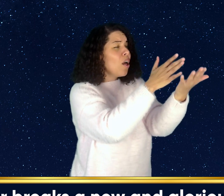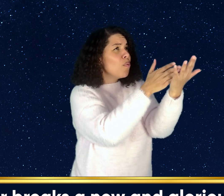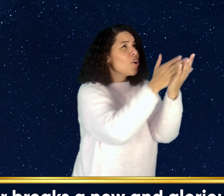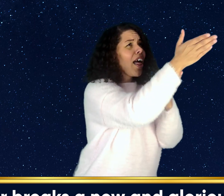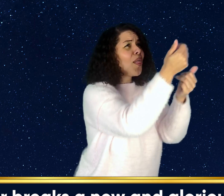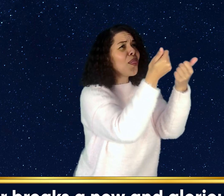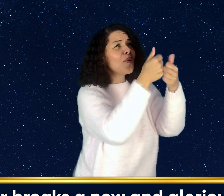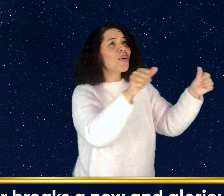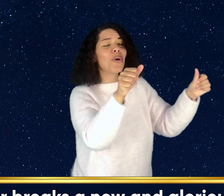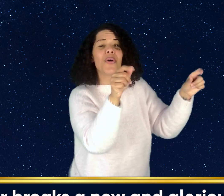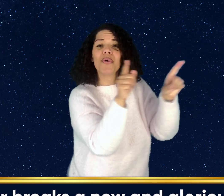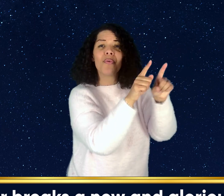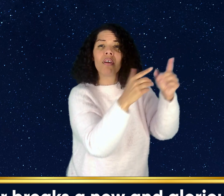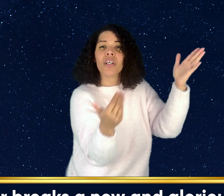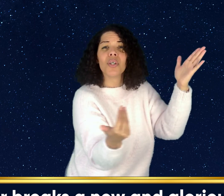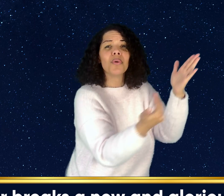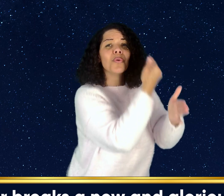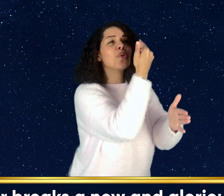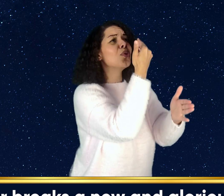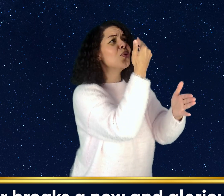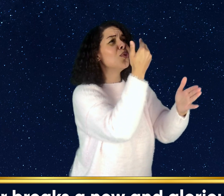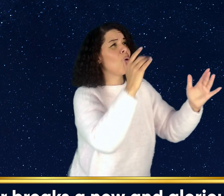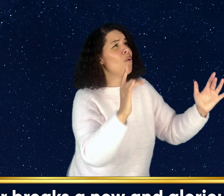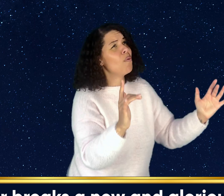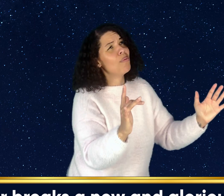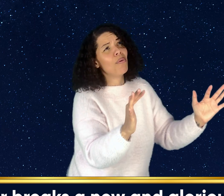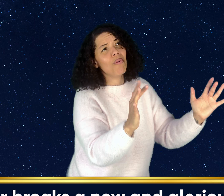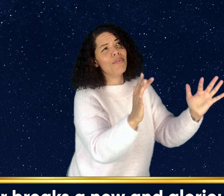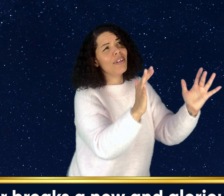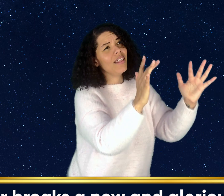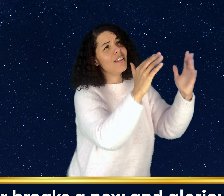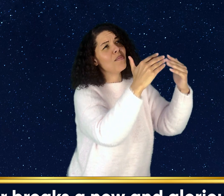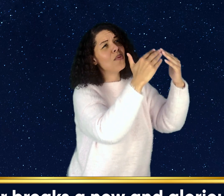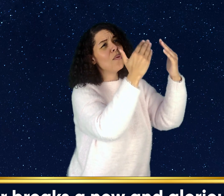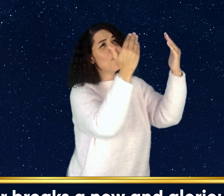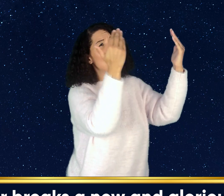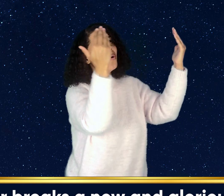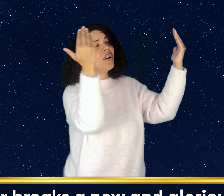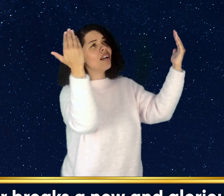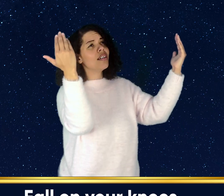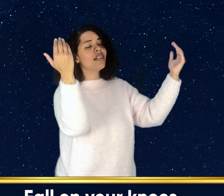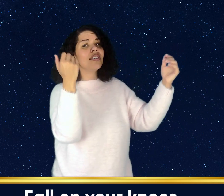for yonder breaks a new and glorious morn.